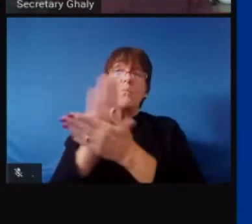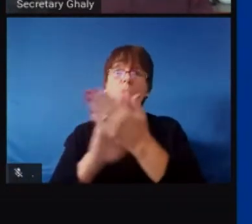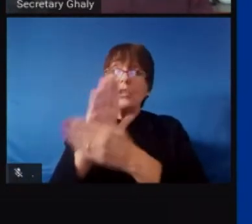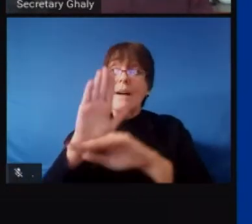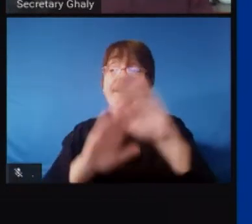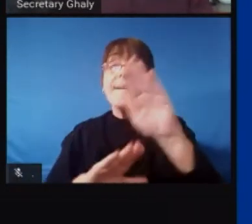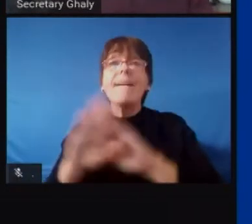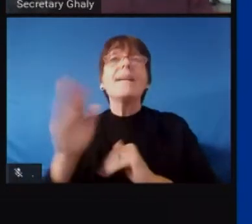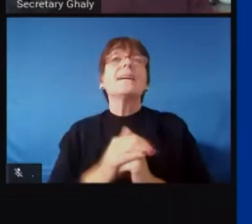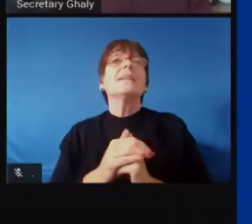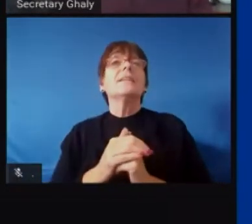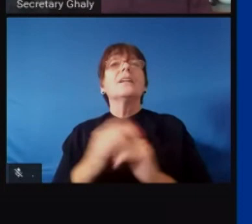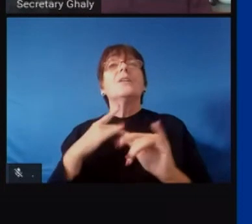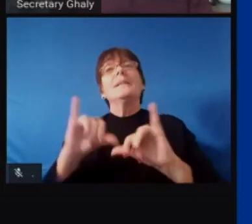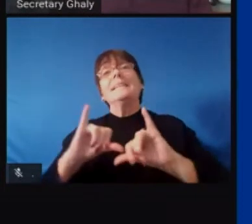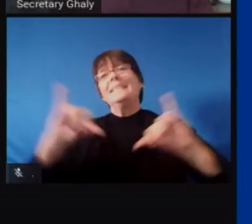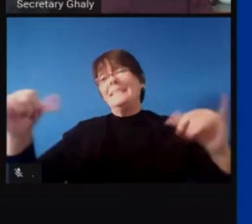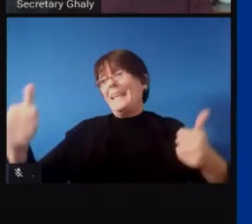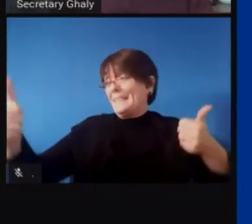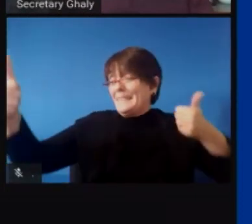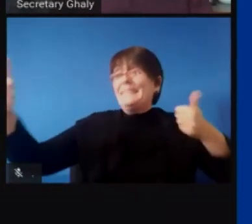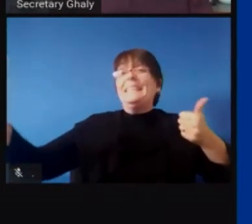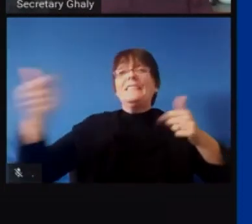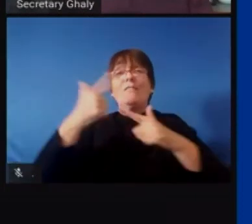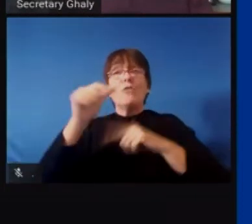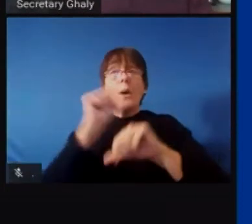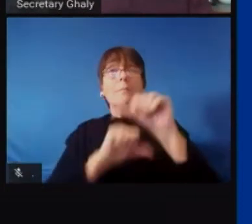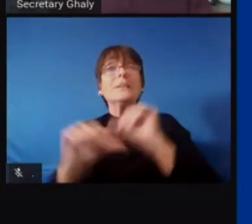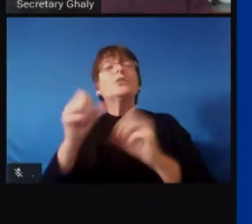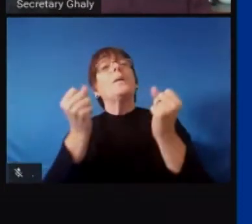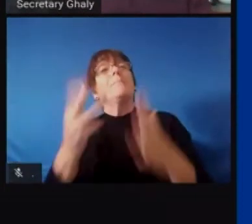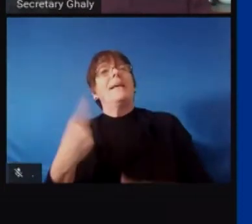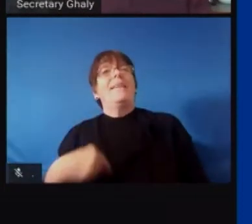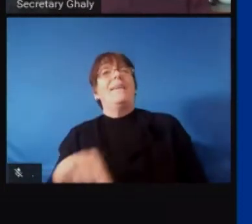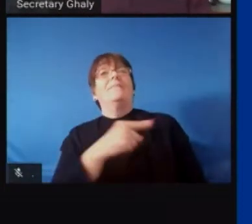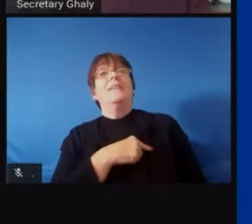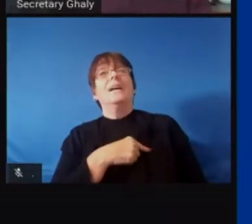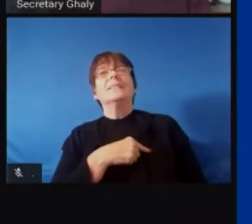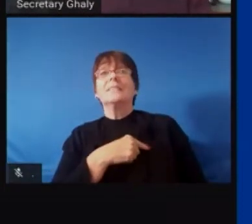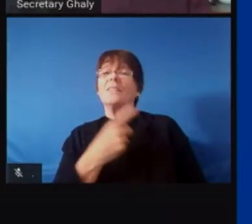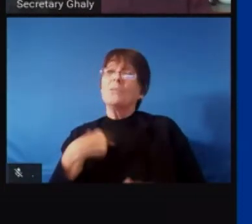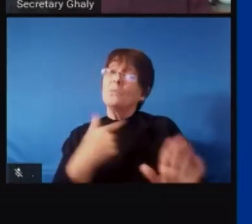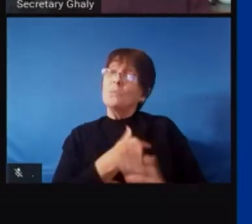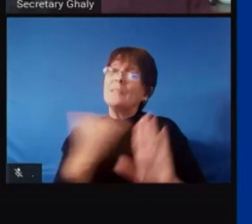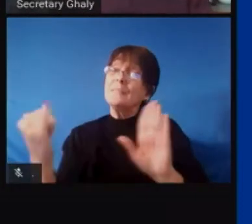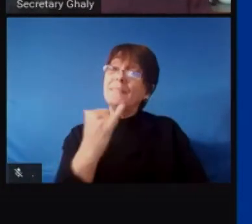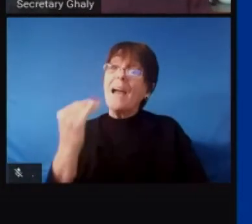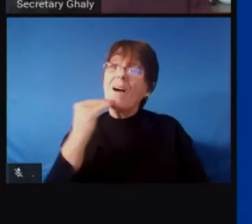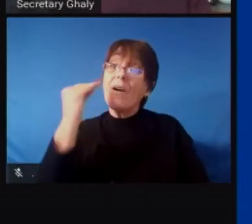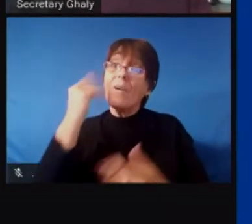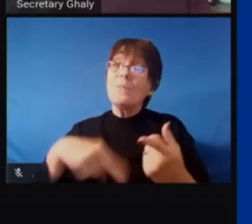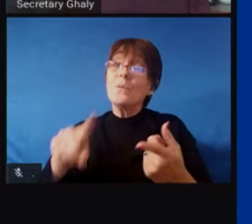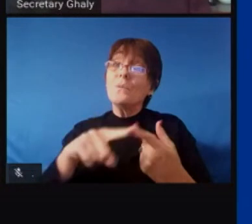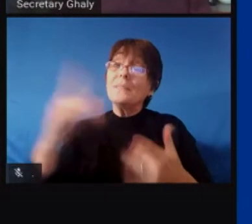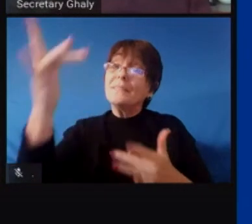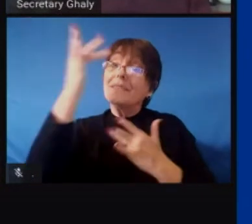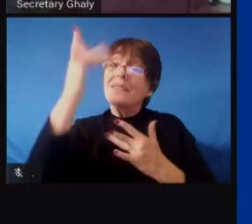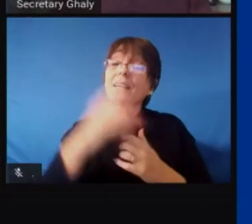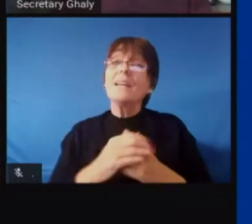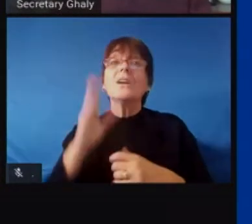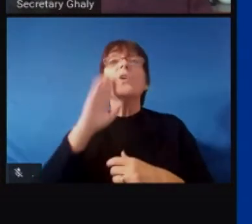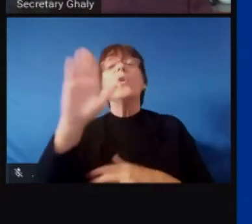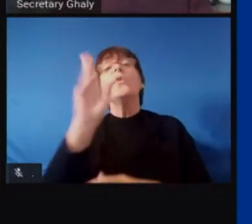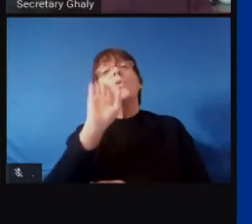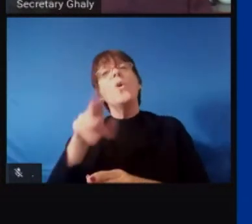We've stayed physically distanced. And many of us, when able, have stayed home when we're sick. We know that this is